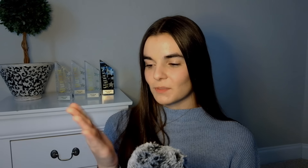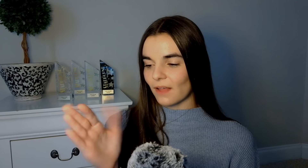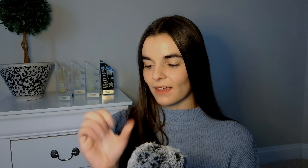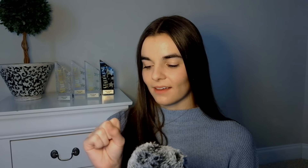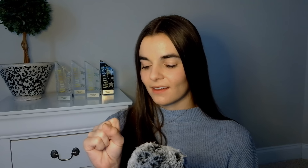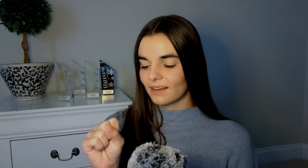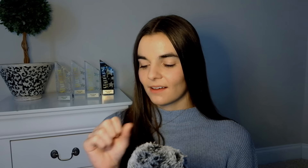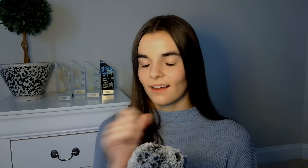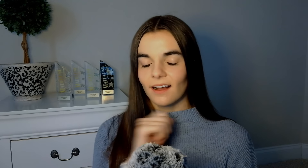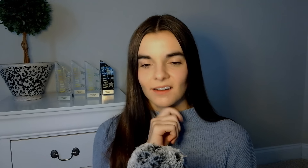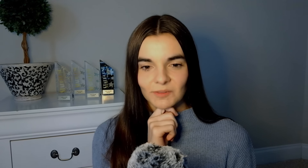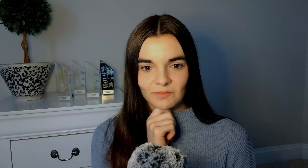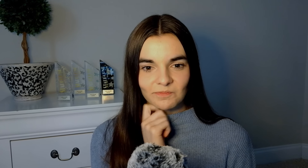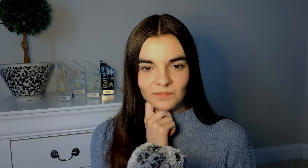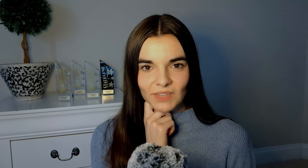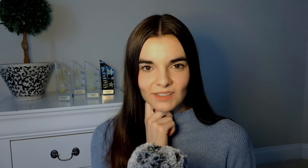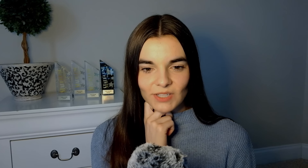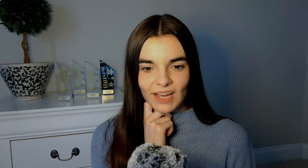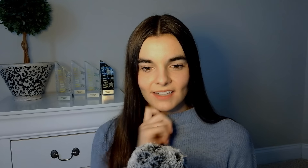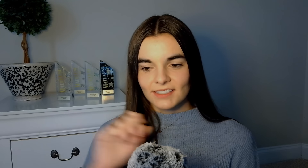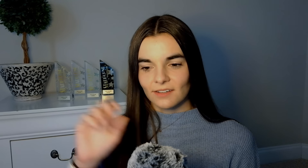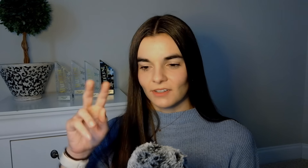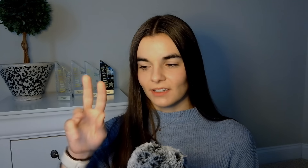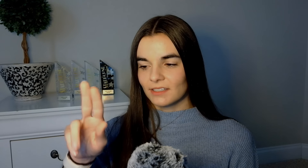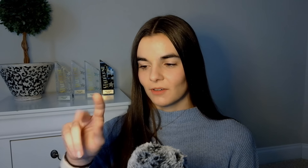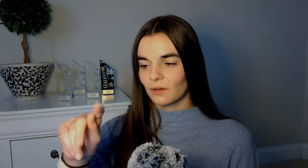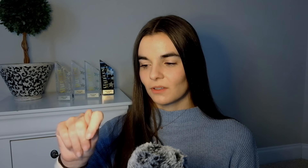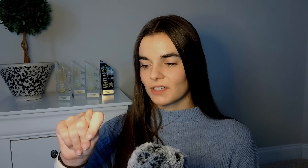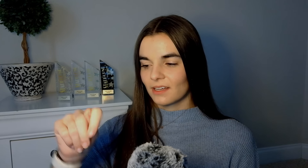spelling. So yeah, it's definitely difficult.